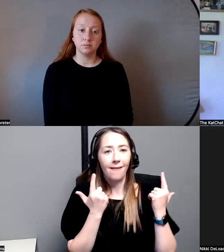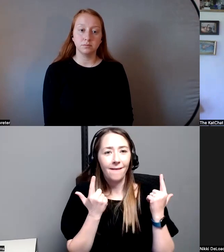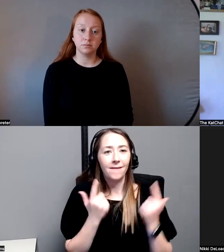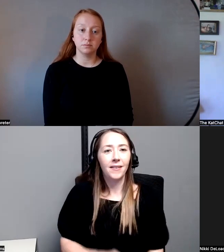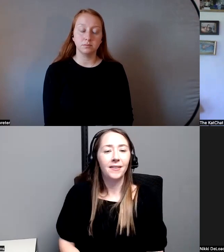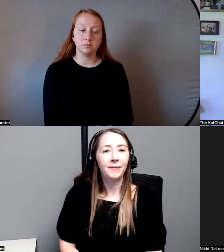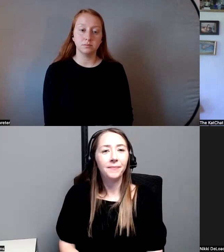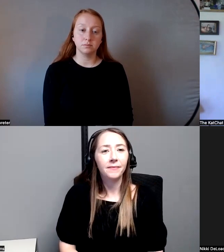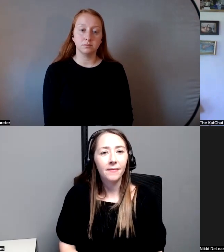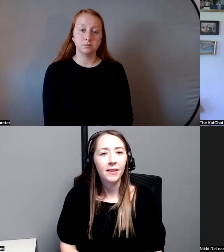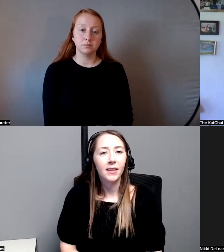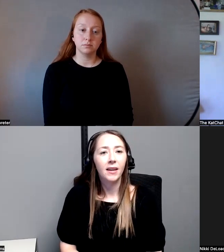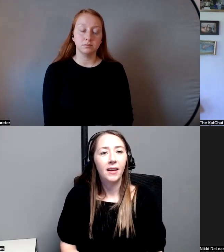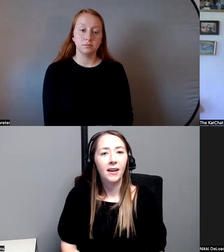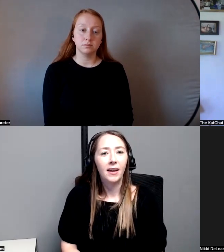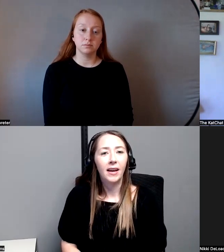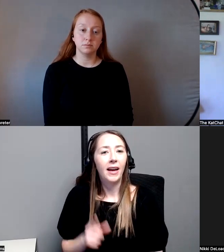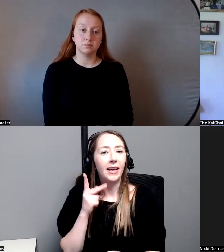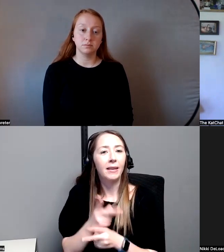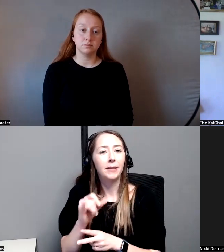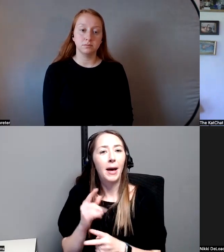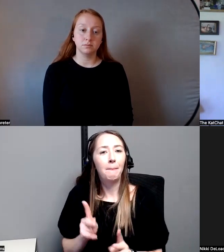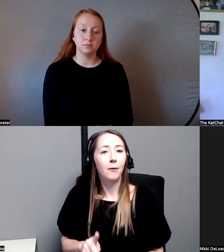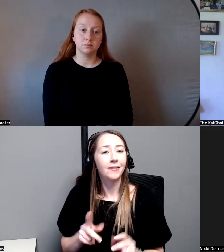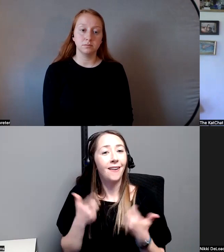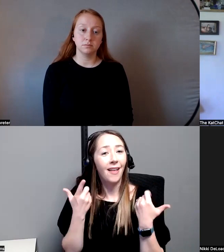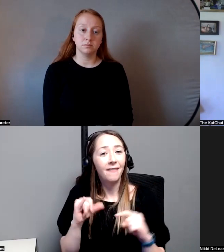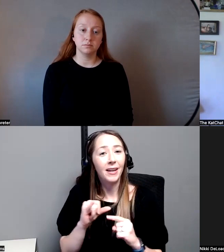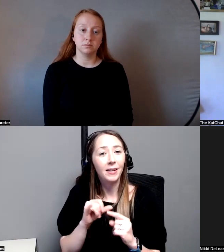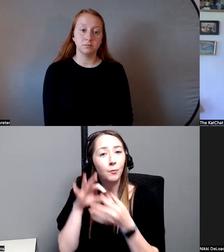And it does keep them alive and very much present.